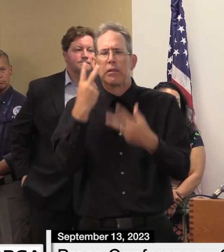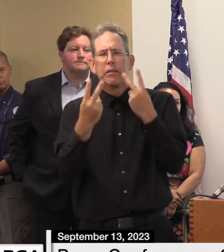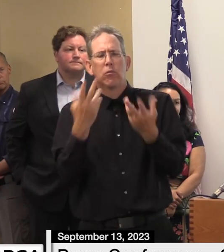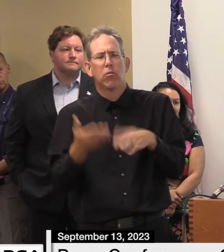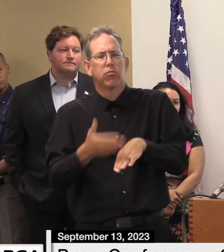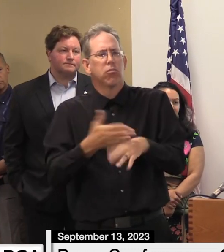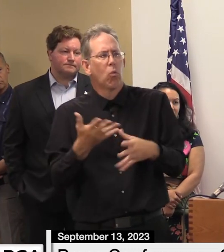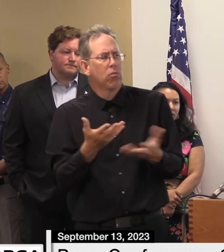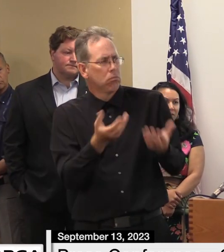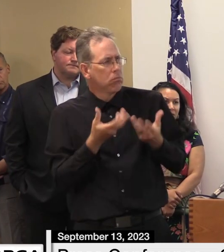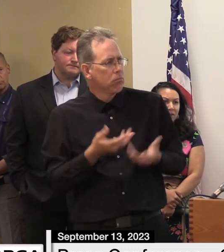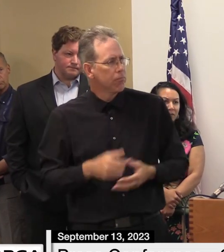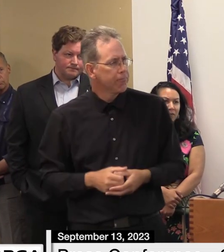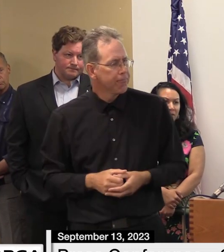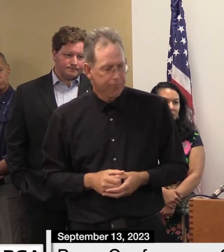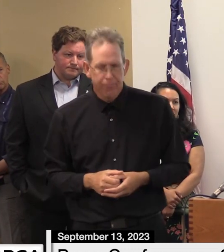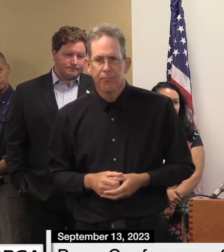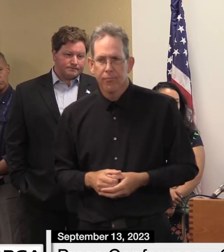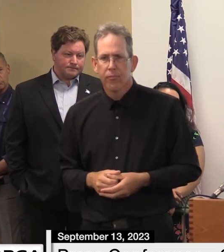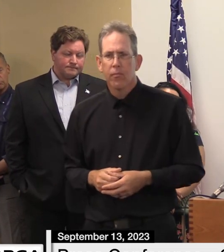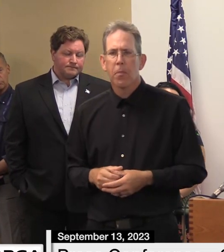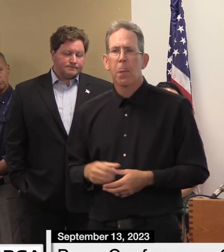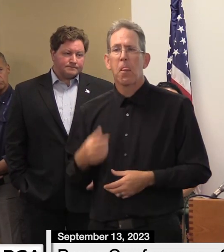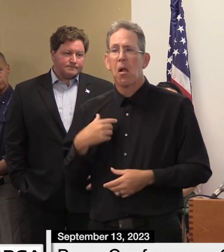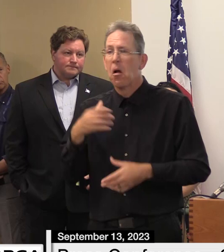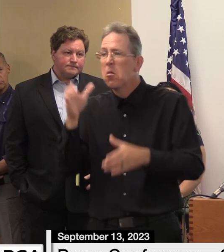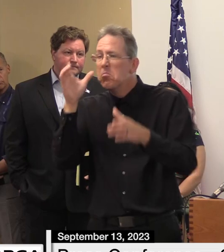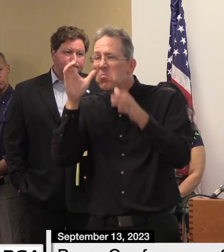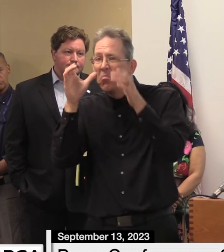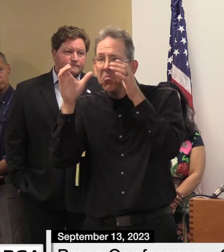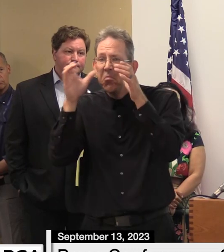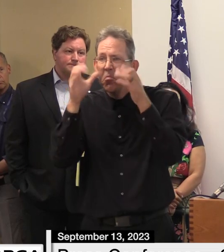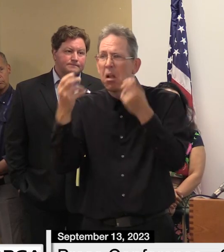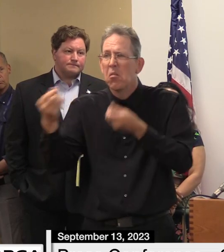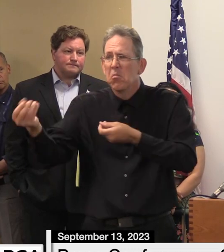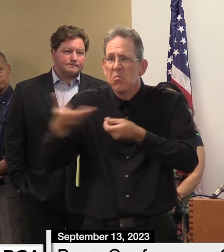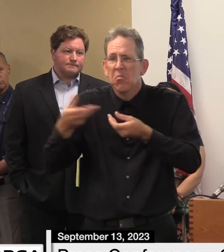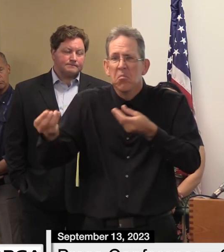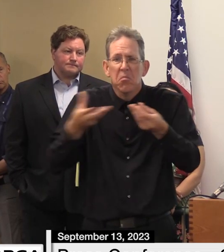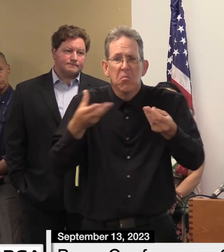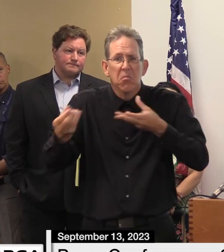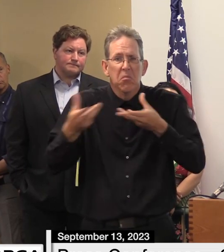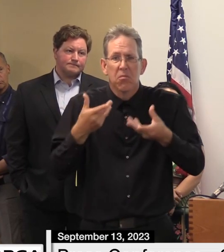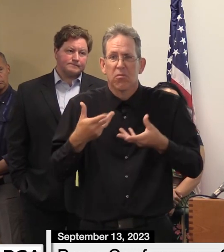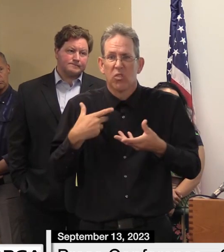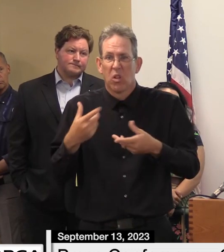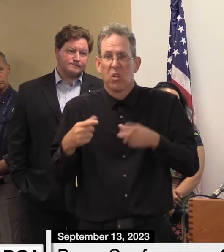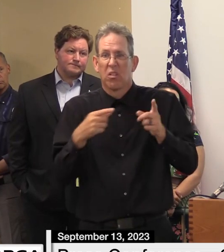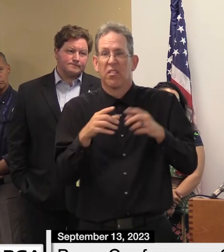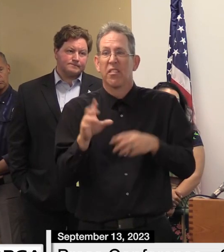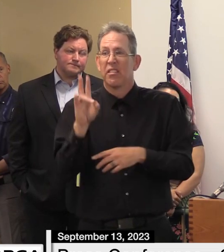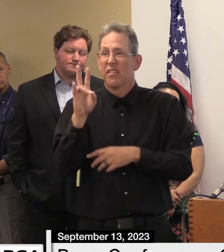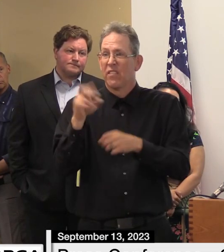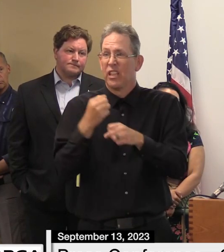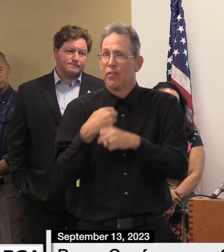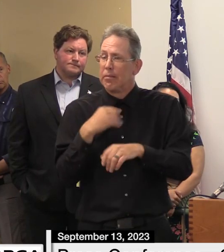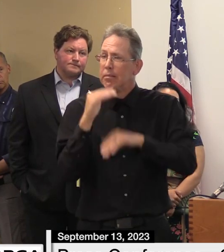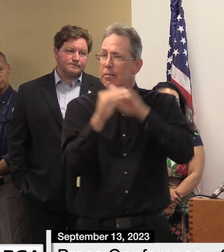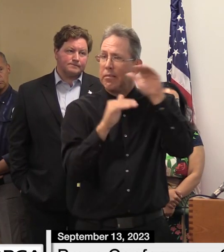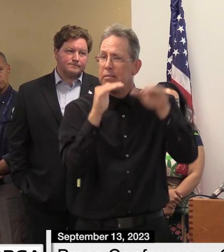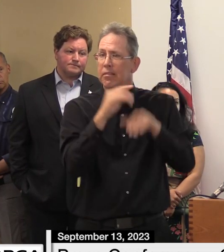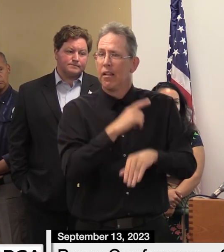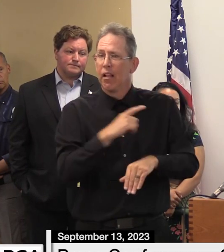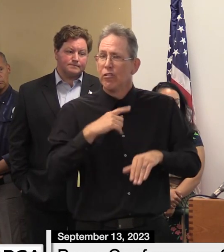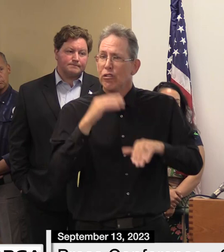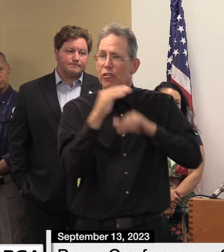many suggestions we've put forward in legislation over the last 7 years. I would say dust off almost any